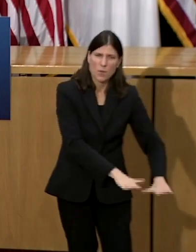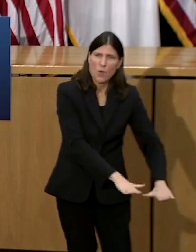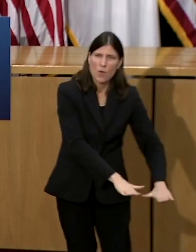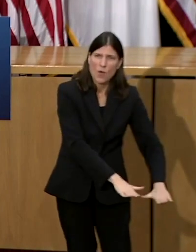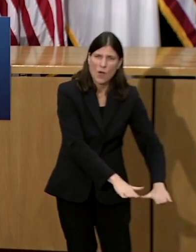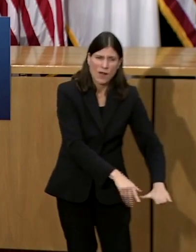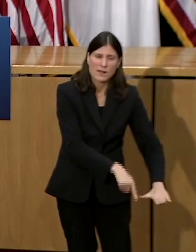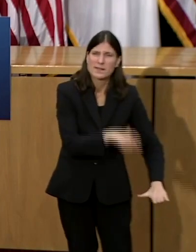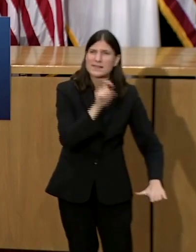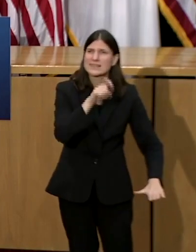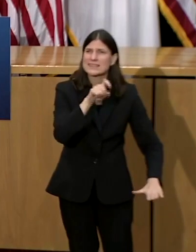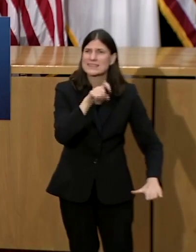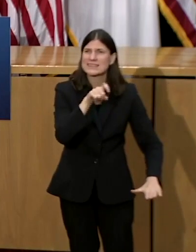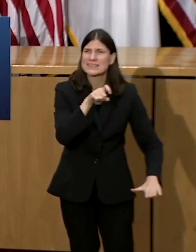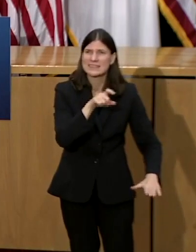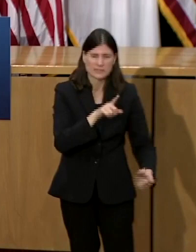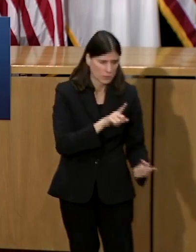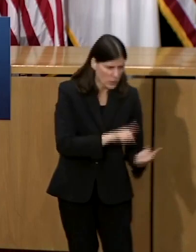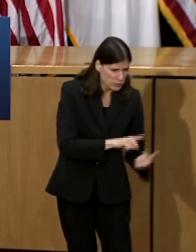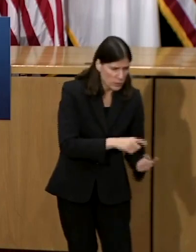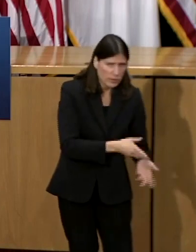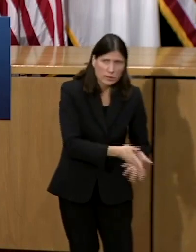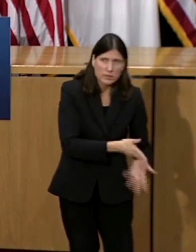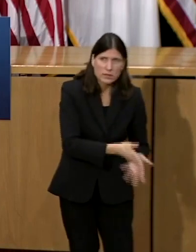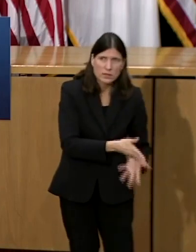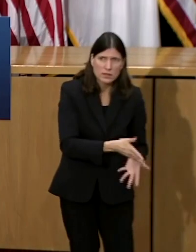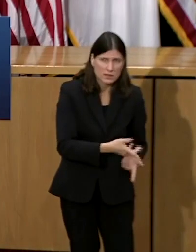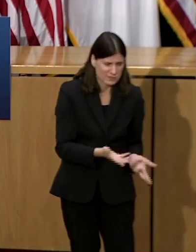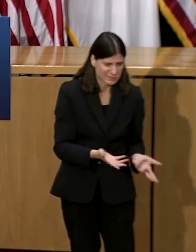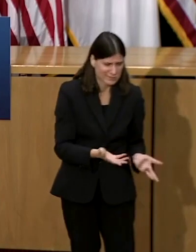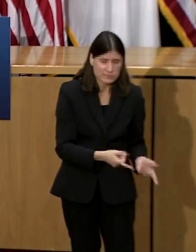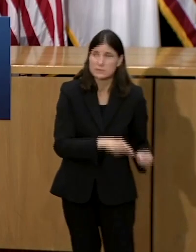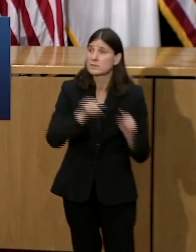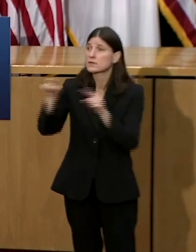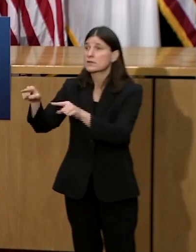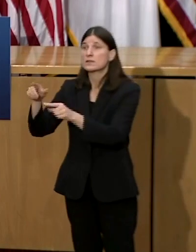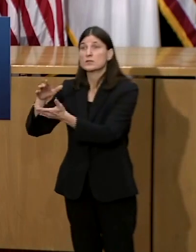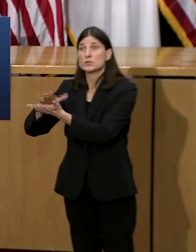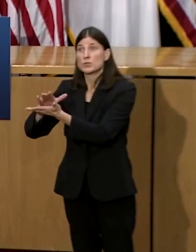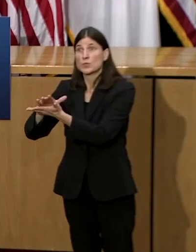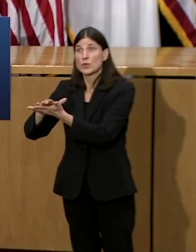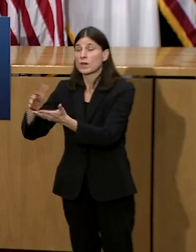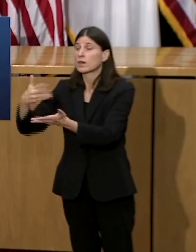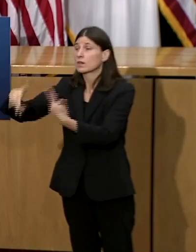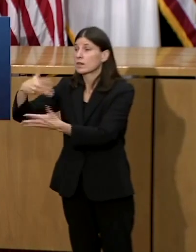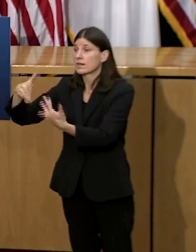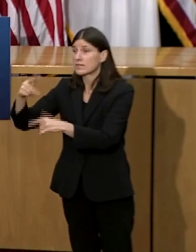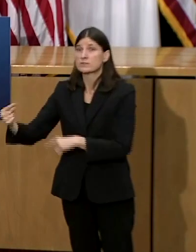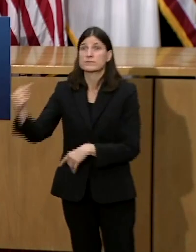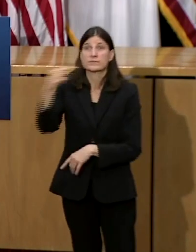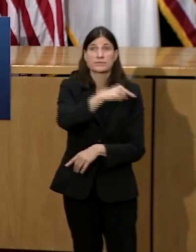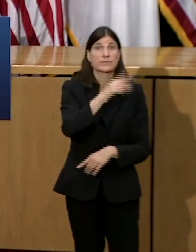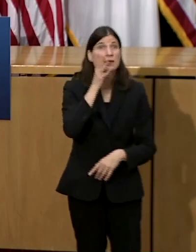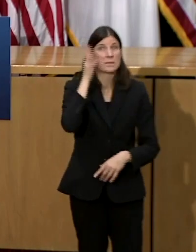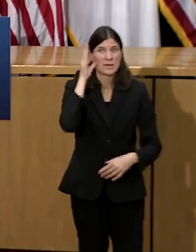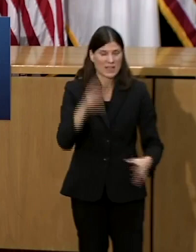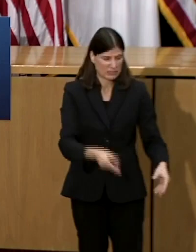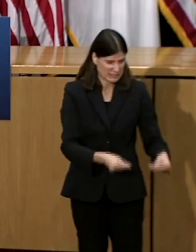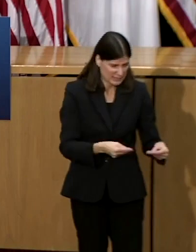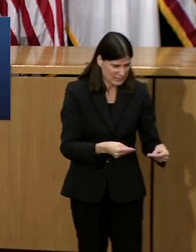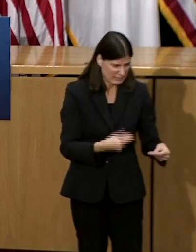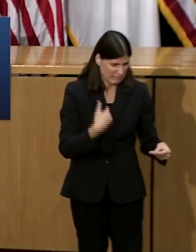iPads or their Chromebooks at home, and that's really difficult for the families. So